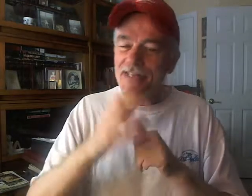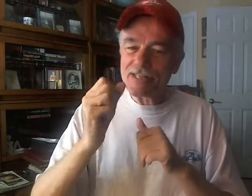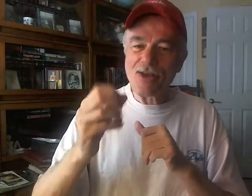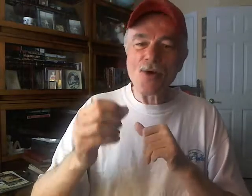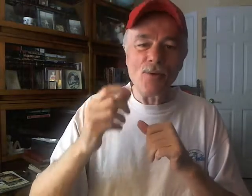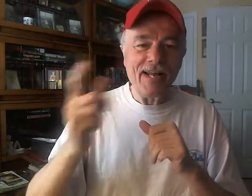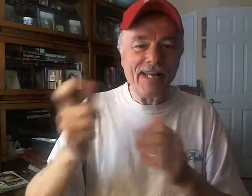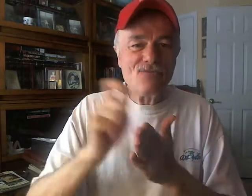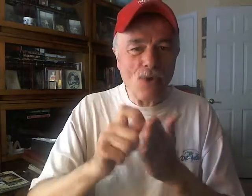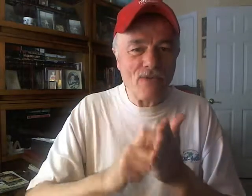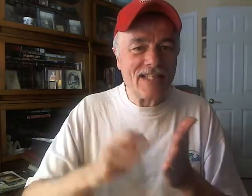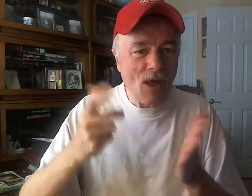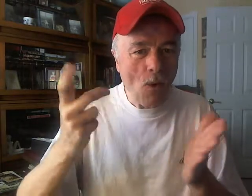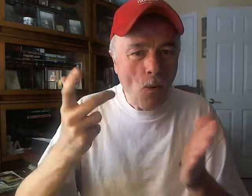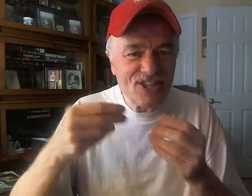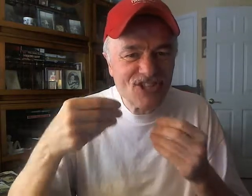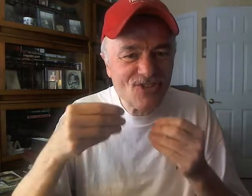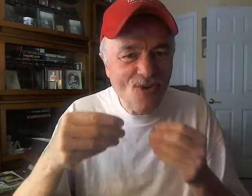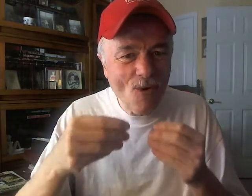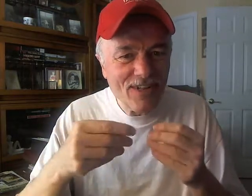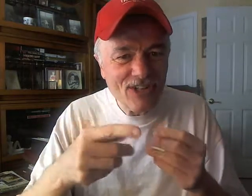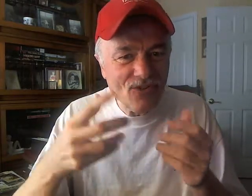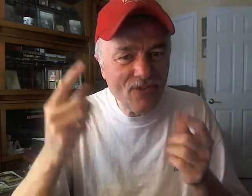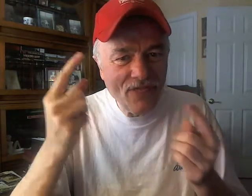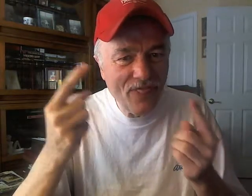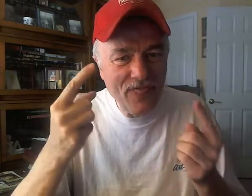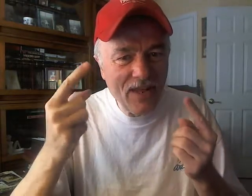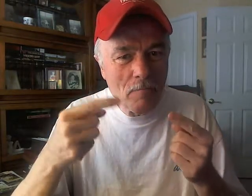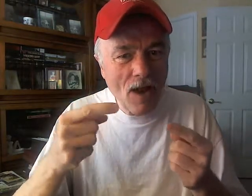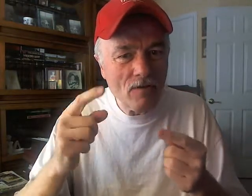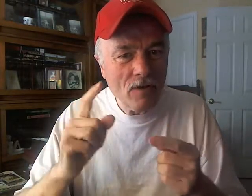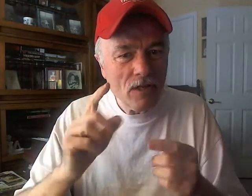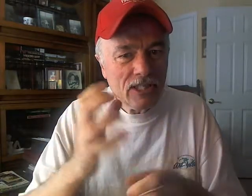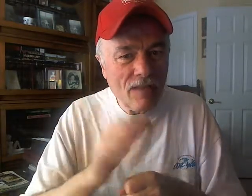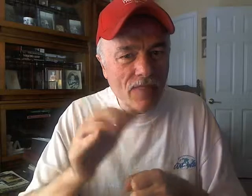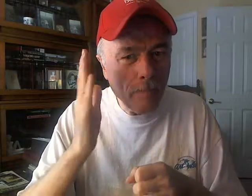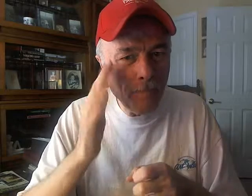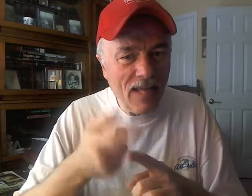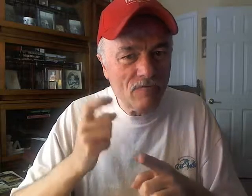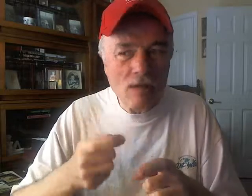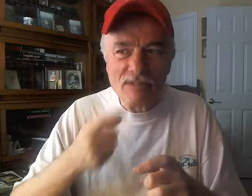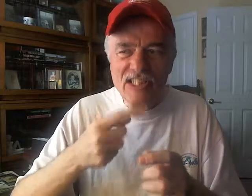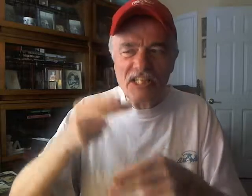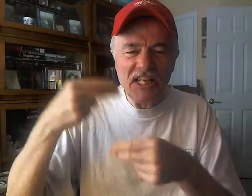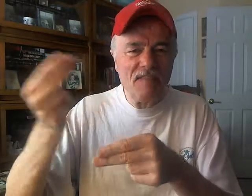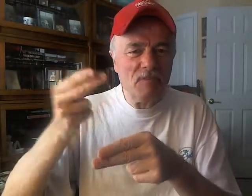So he moved and said, what store do you female get that bee from? She's giving